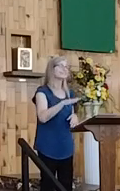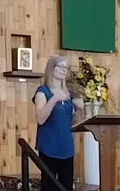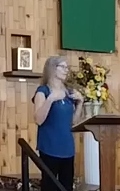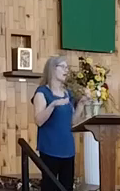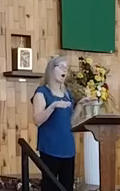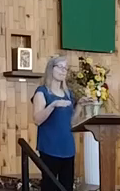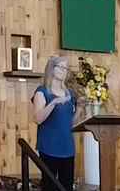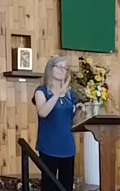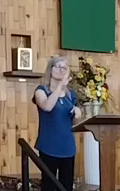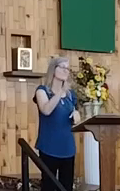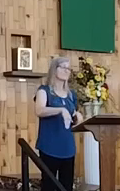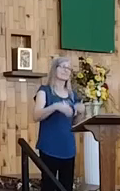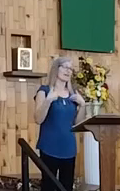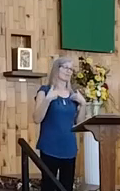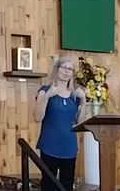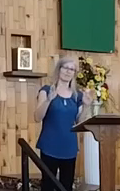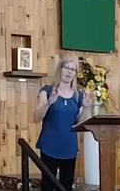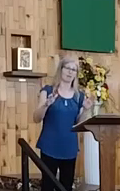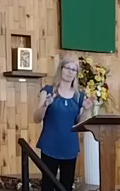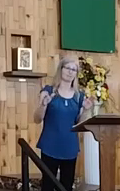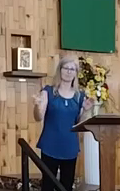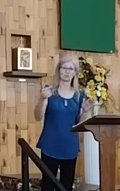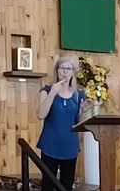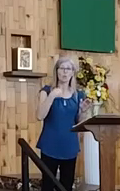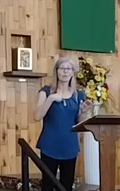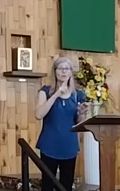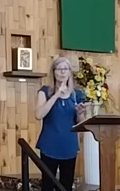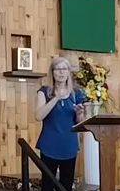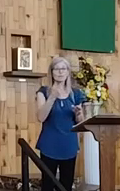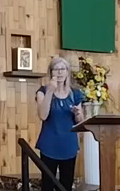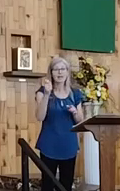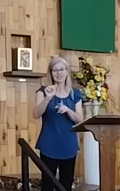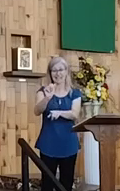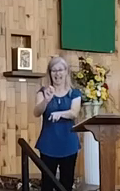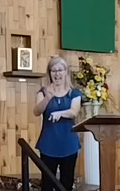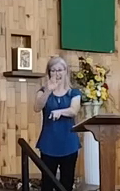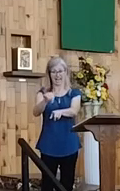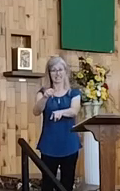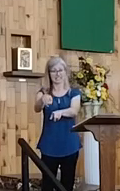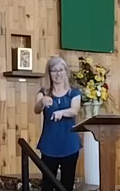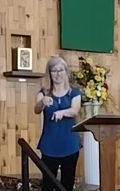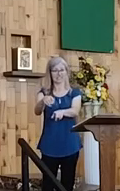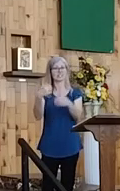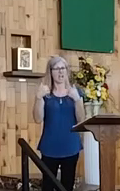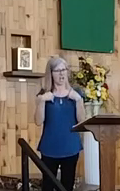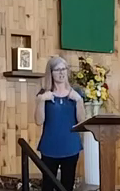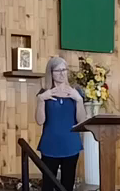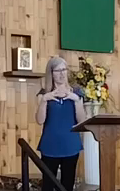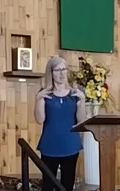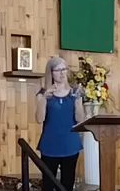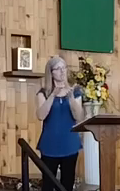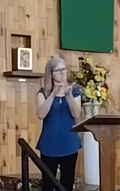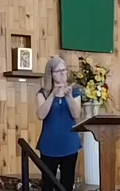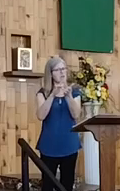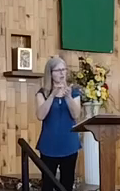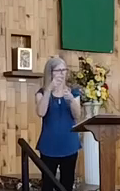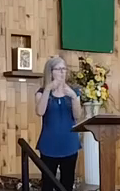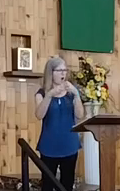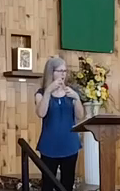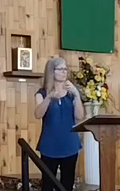You can never give up. She said, really? Because Andy, who's has a lot of medical problems